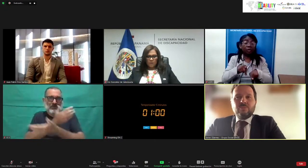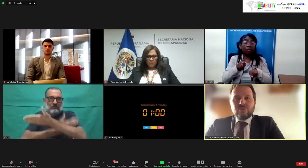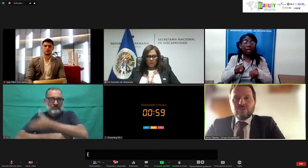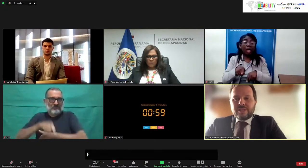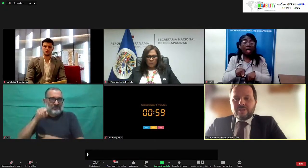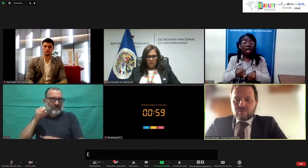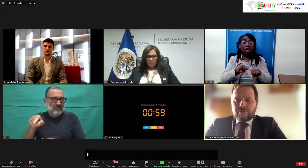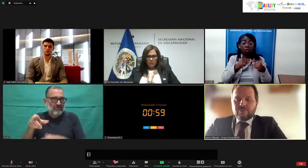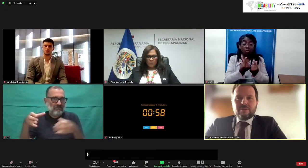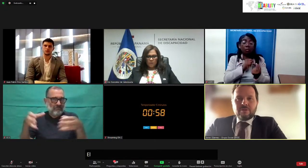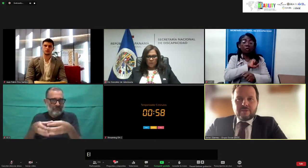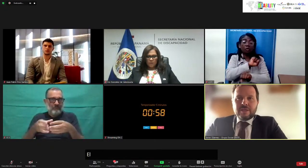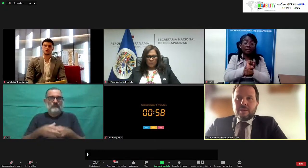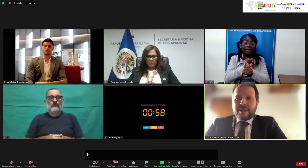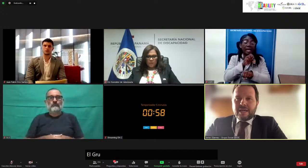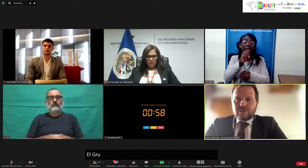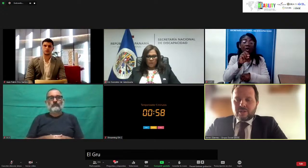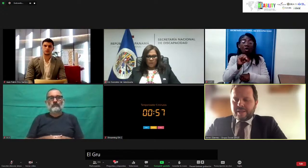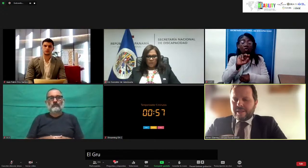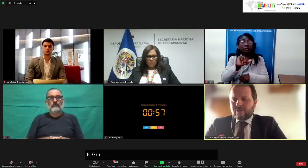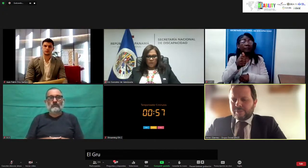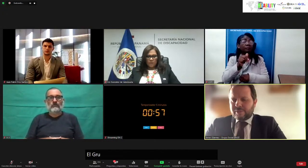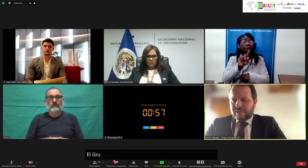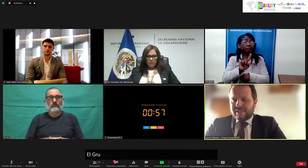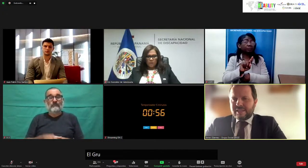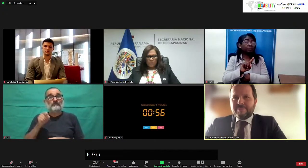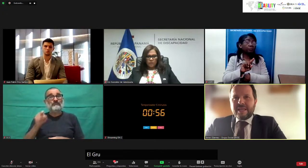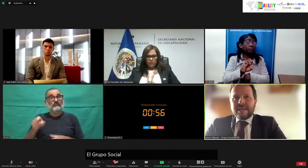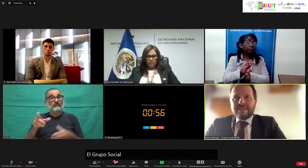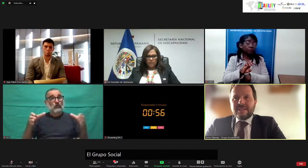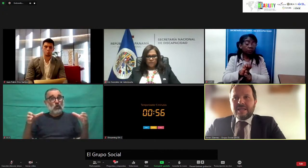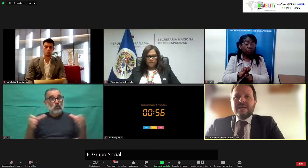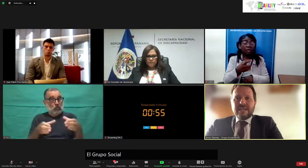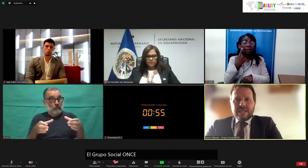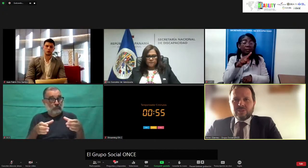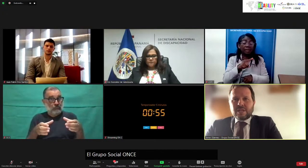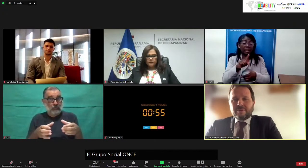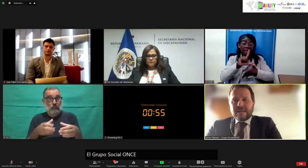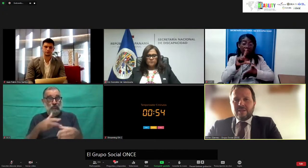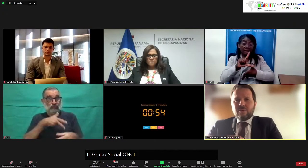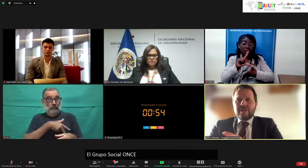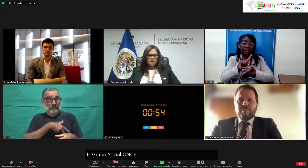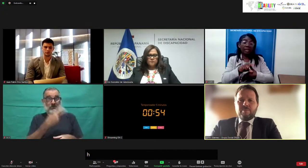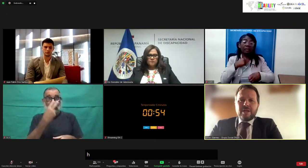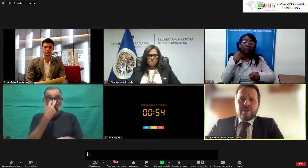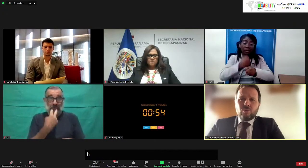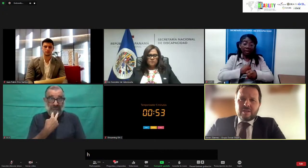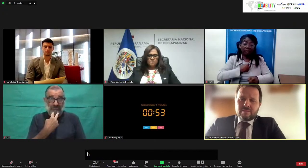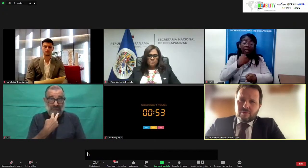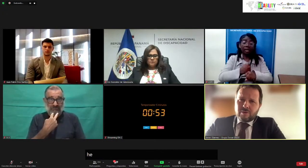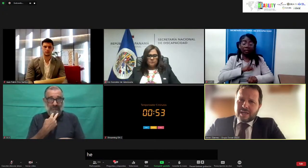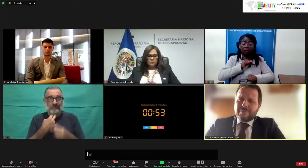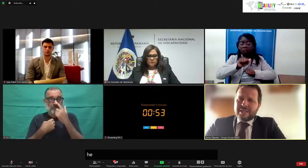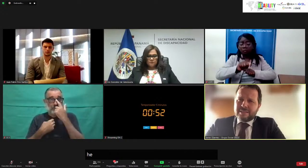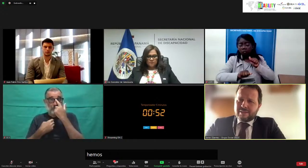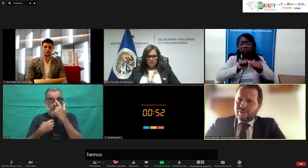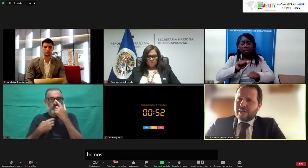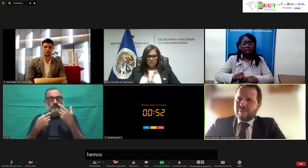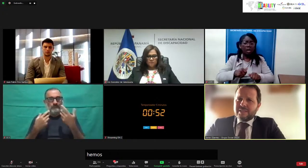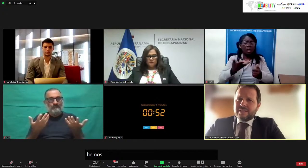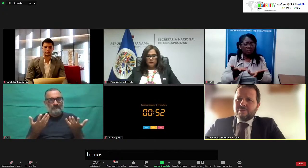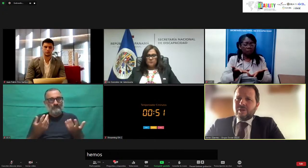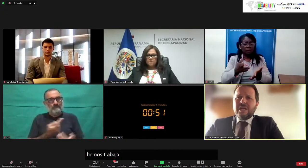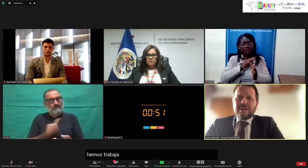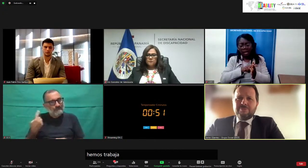region group society has been there for several years since solidarity with blind people in